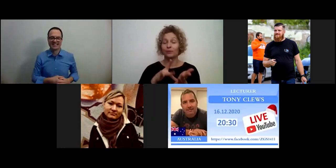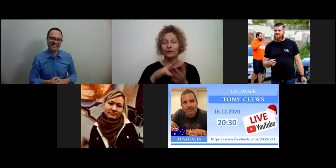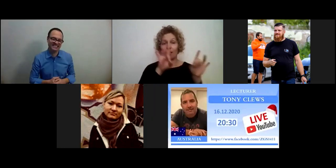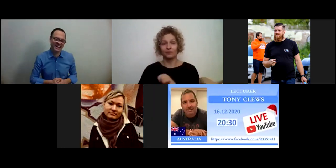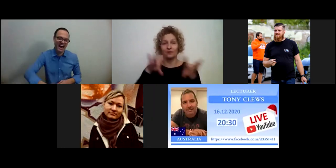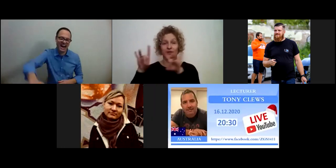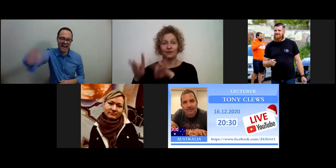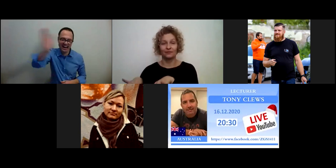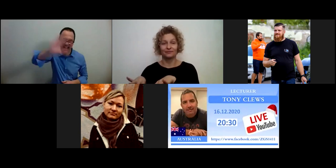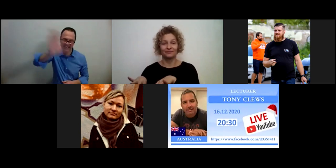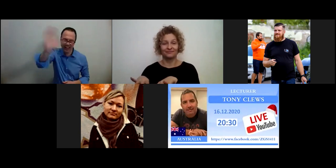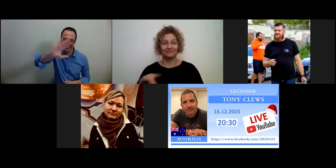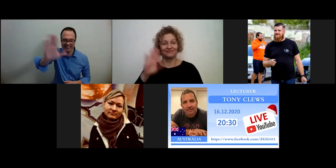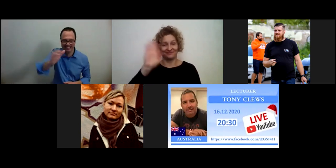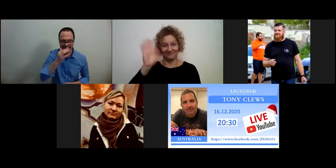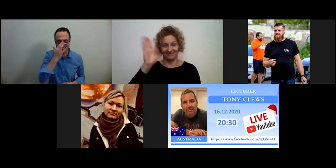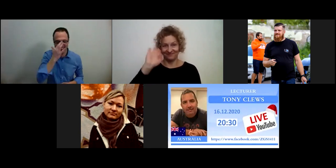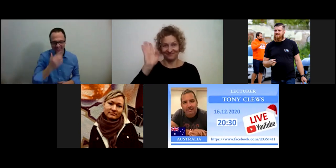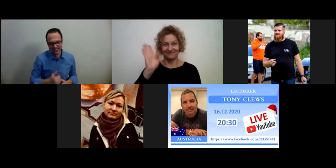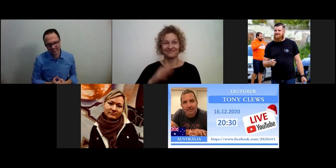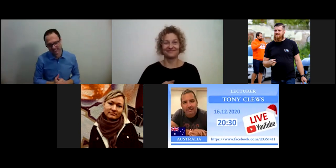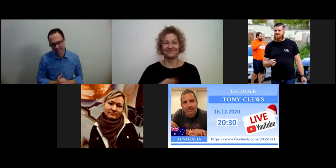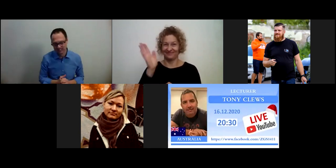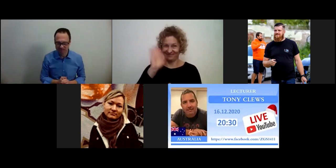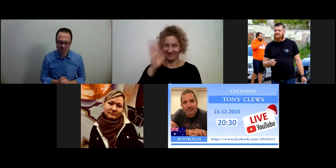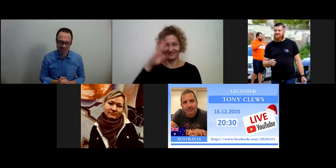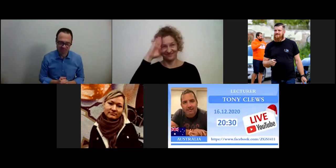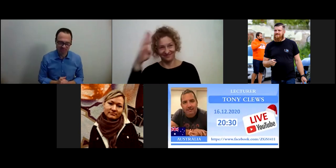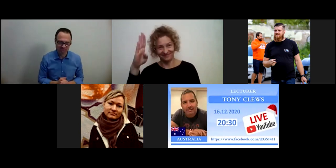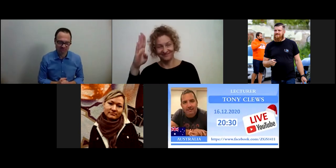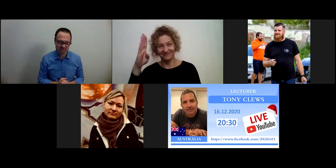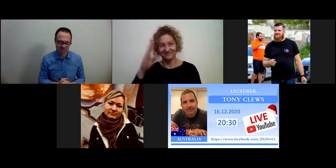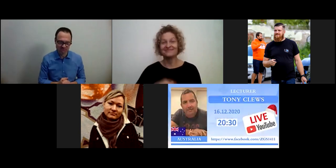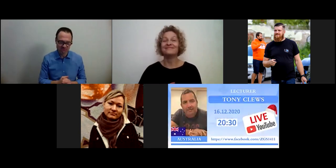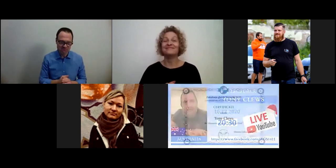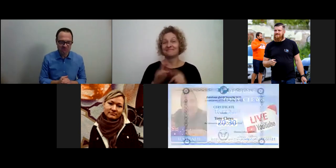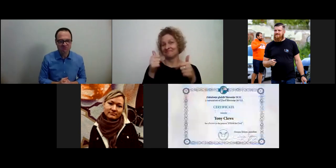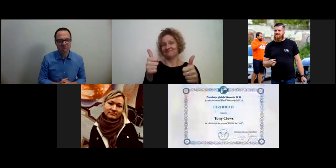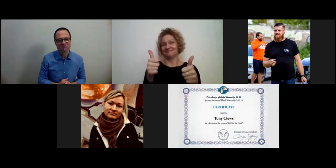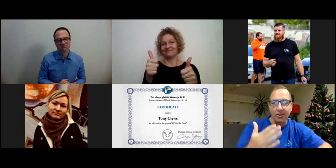Our next presenter is from Australia. Hello. Hello.